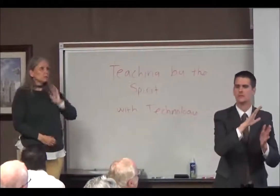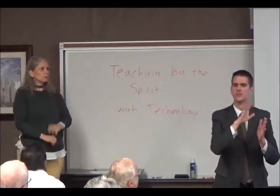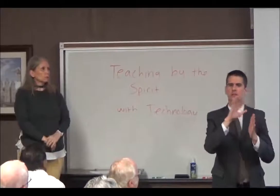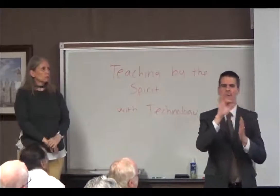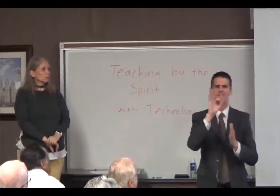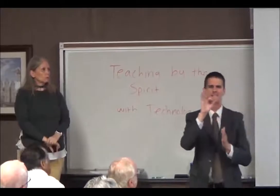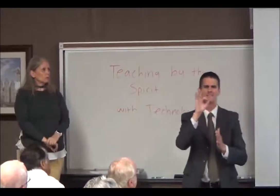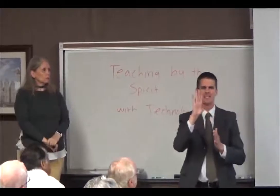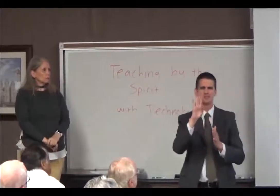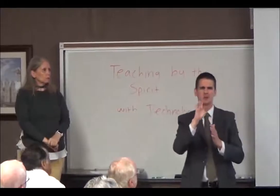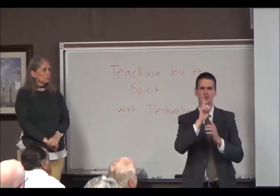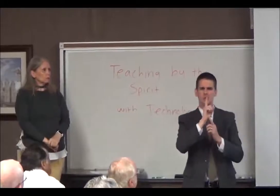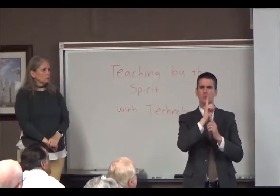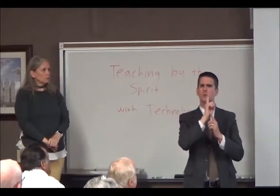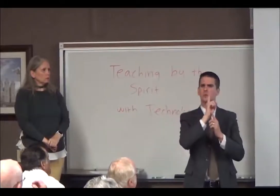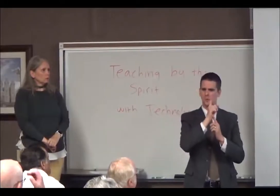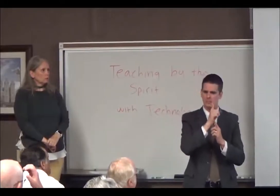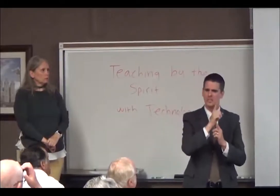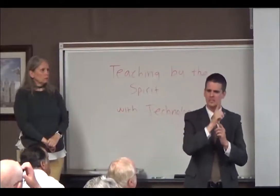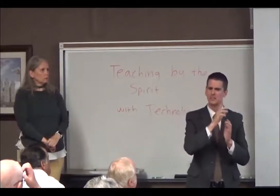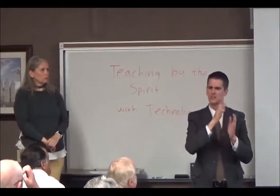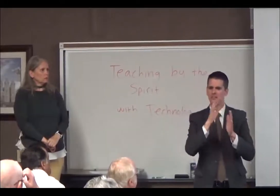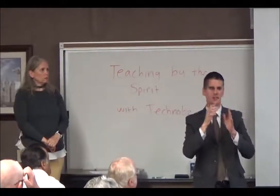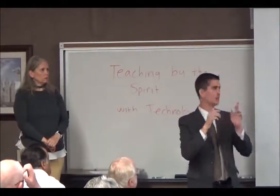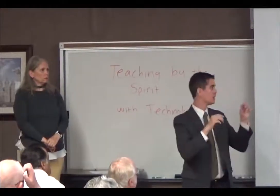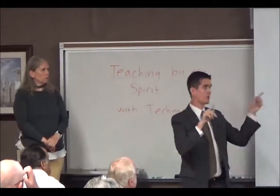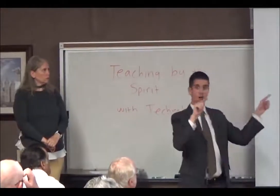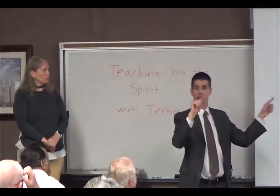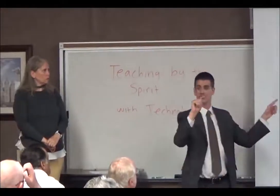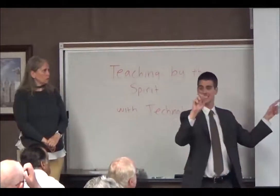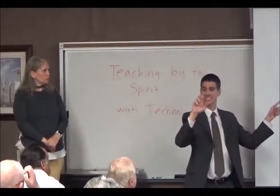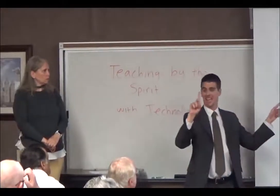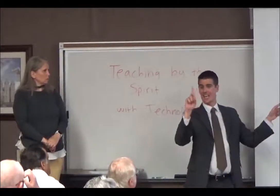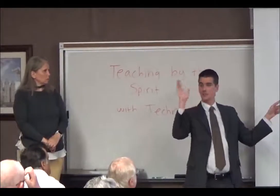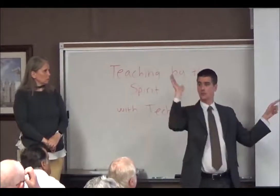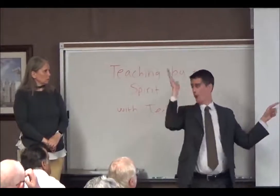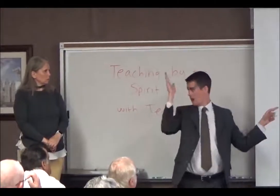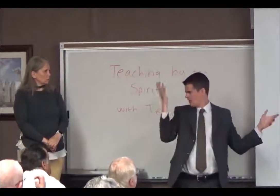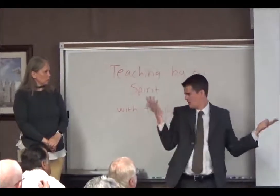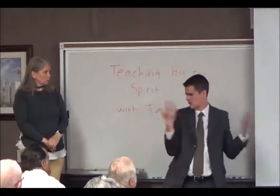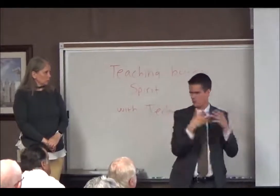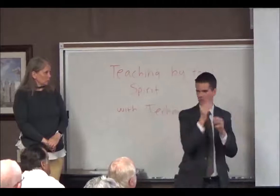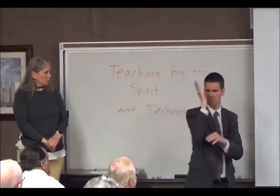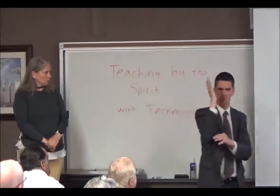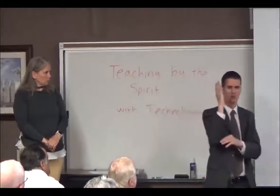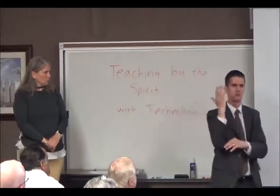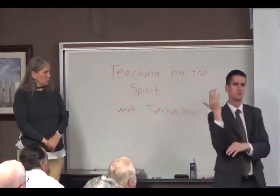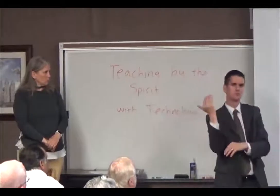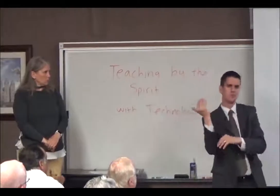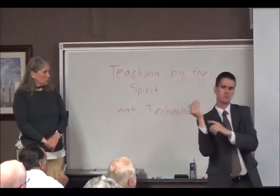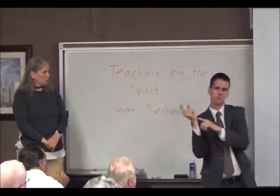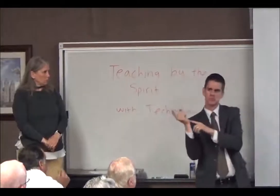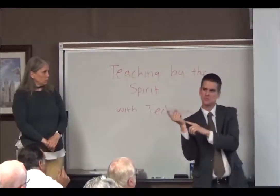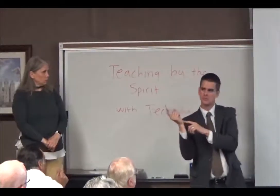30-second videos. Facebook, a minute. TED Talks, 15